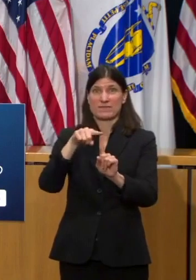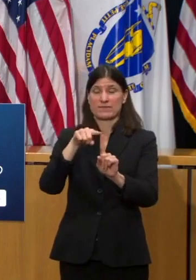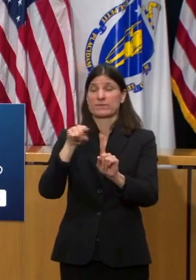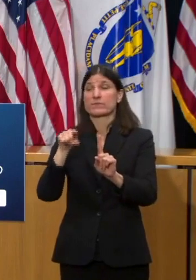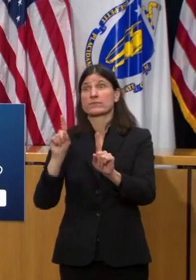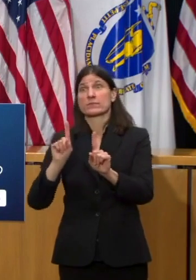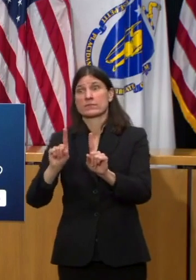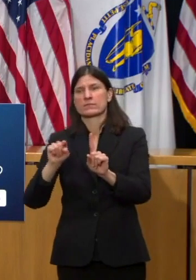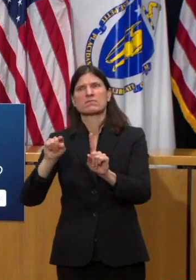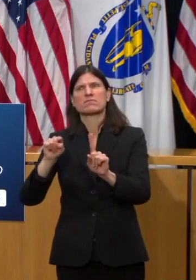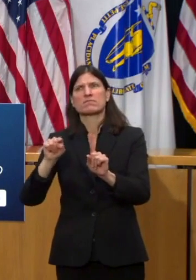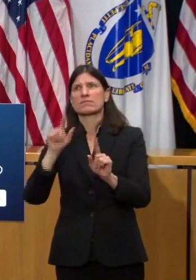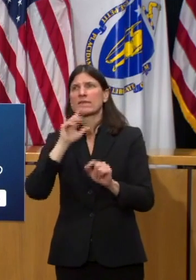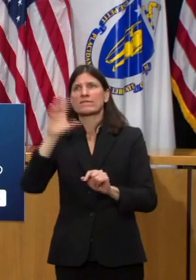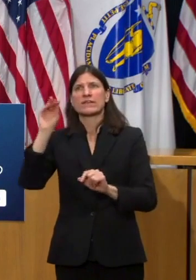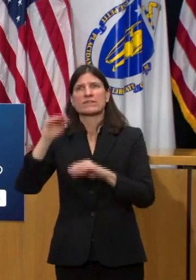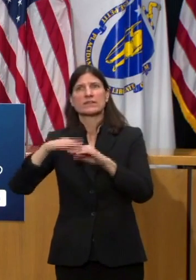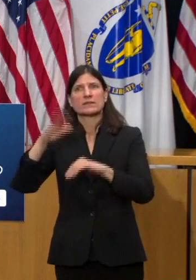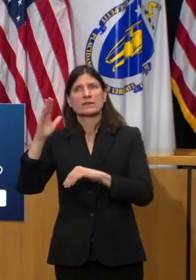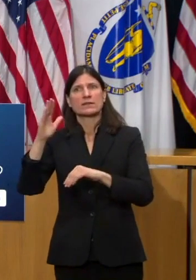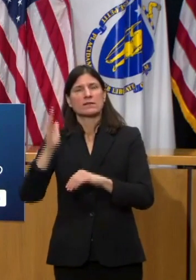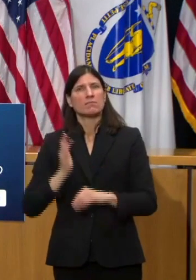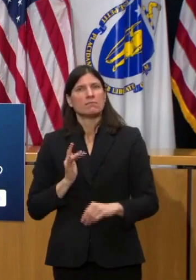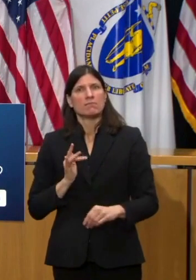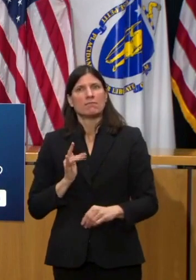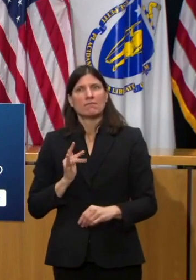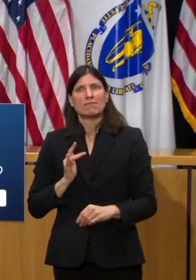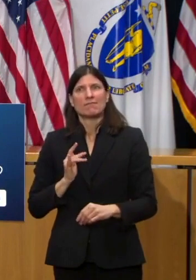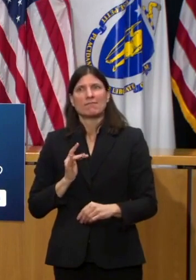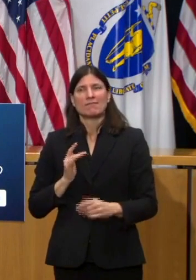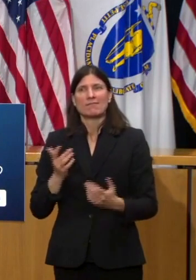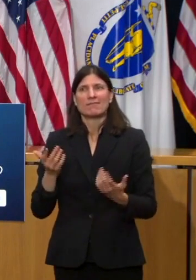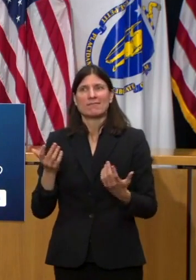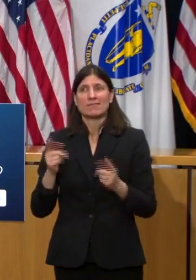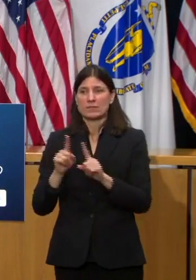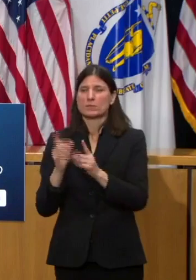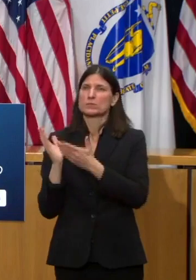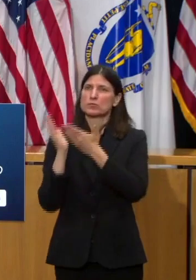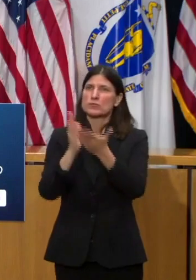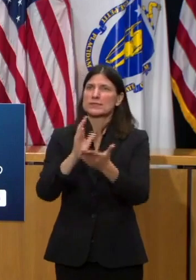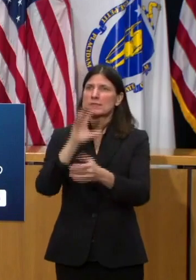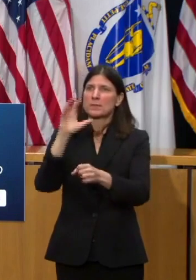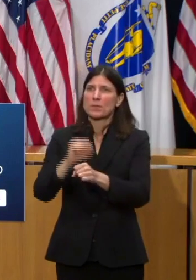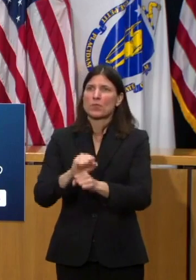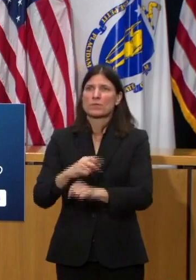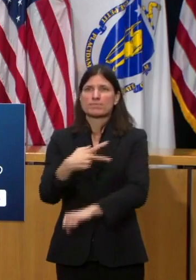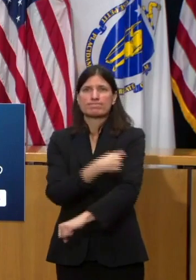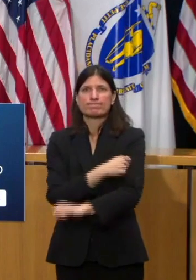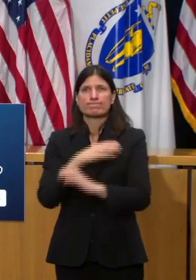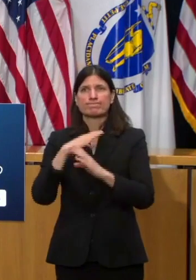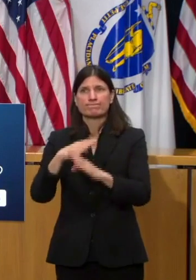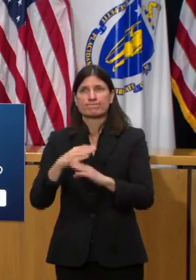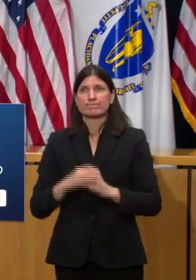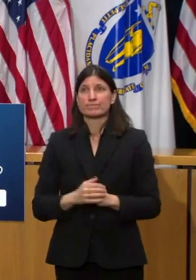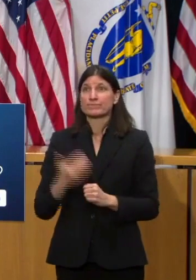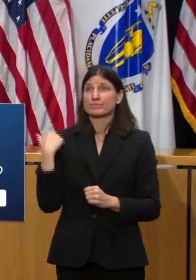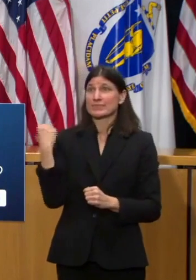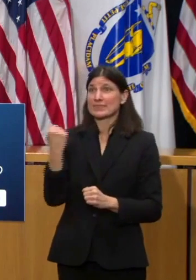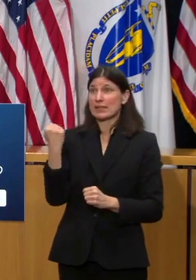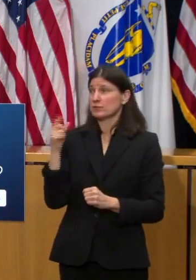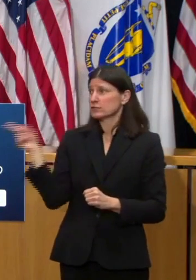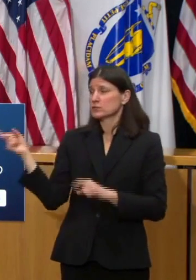you anecdotally that when I was in Springfield on Saturday, I saw a lot of people in wheelchairs and other